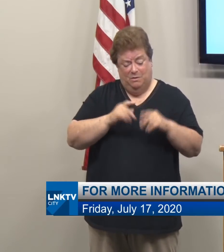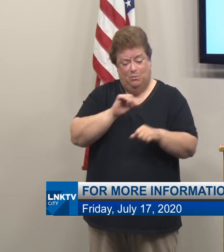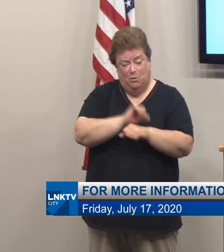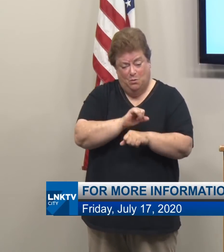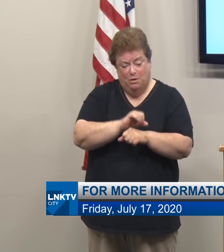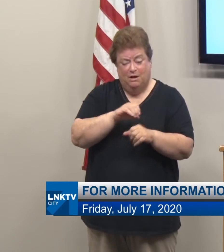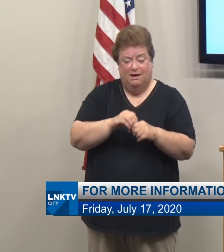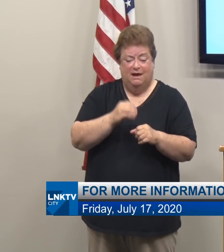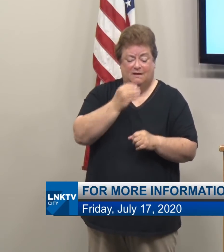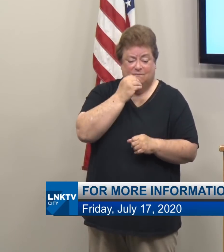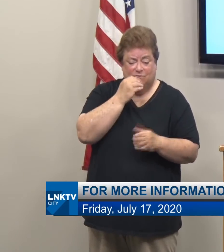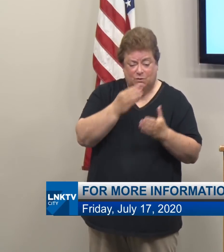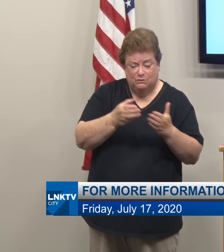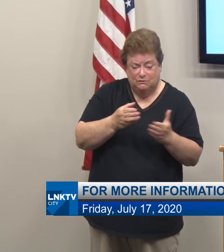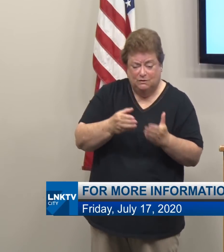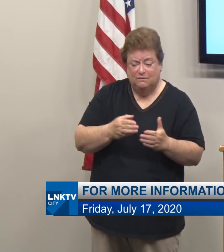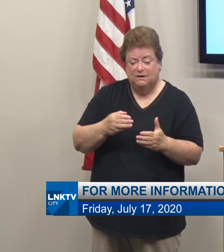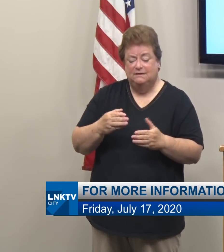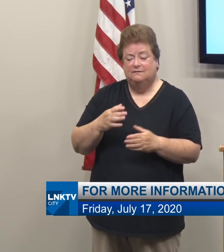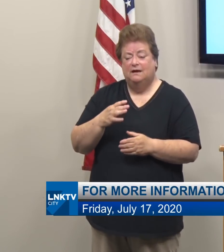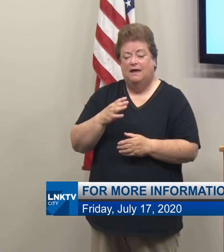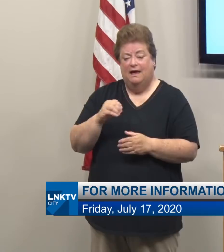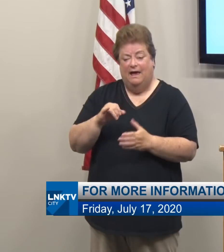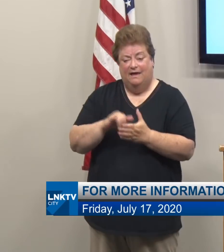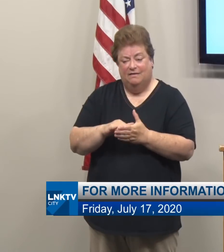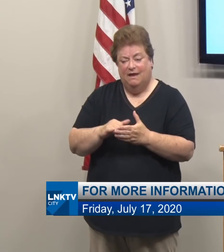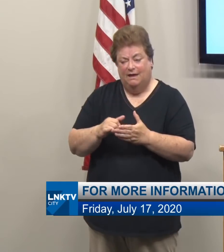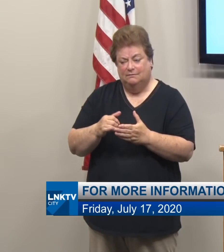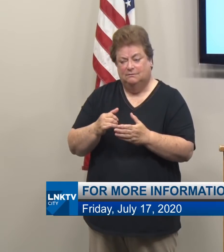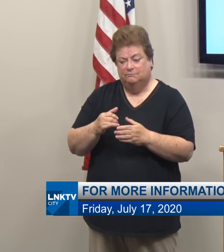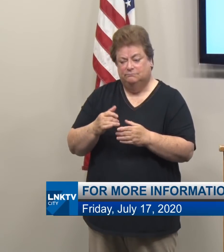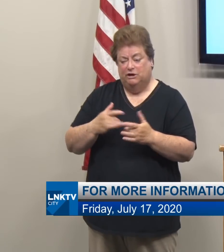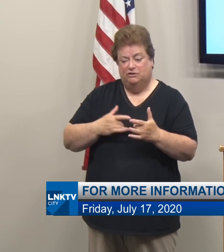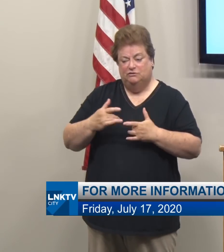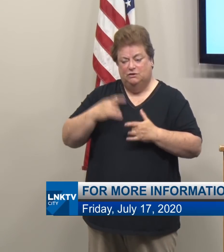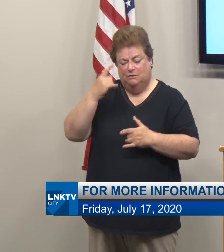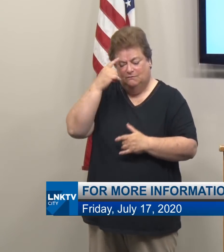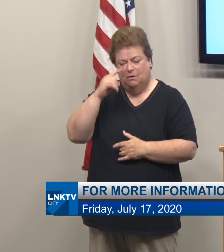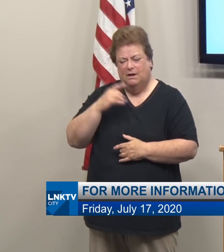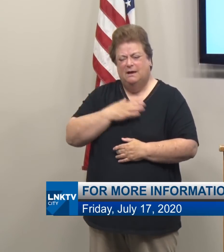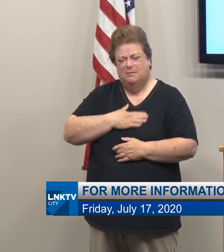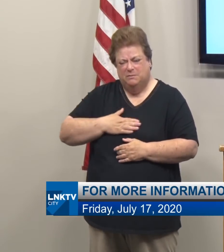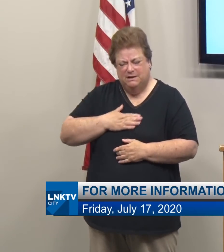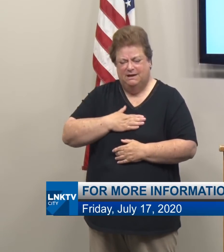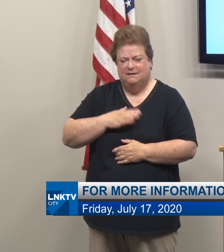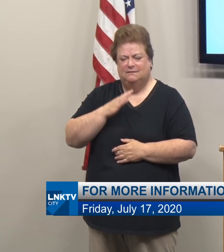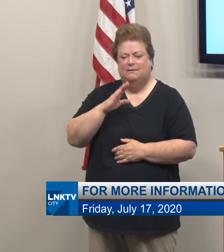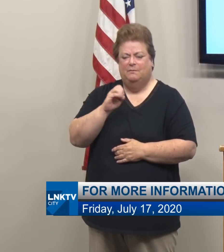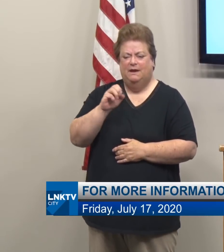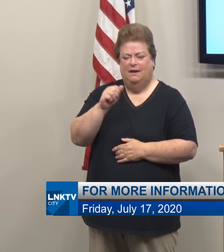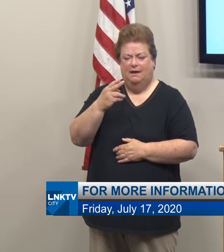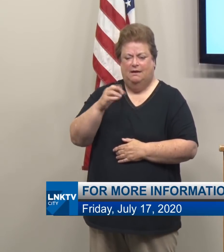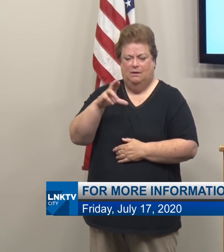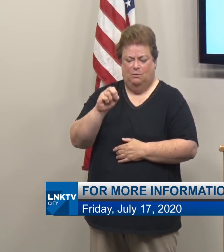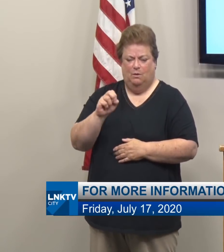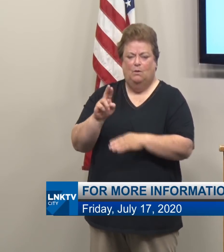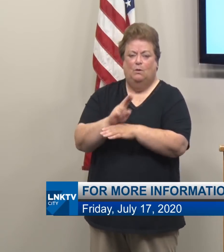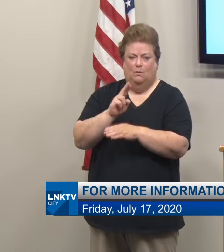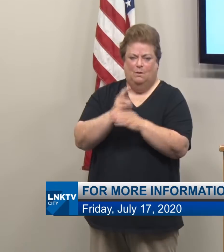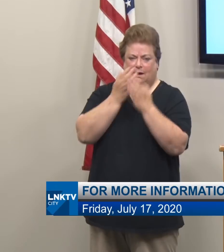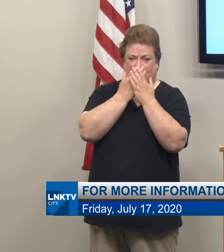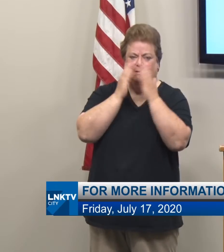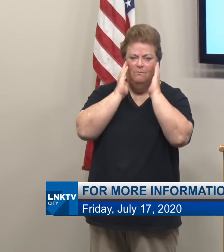industries, creating additional concerns for community spread. Please be a hero. Wear a mask.